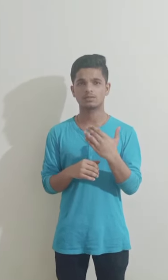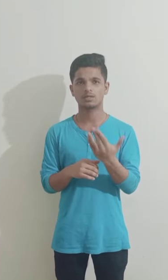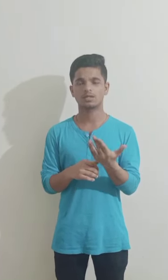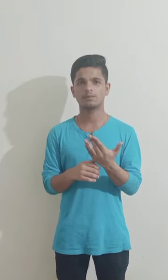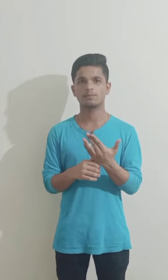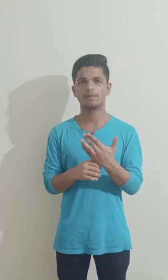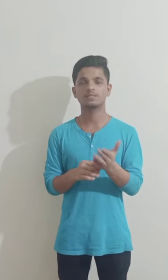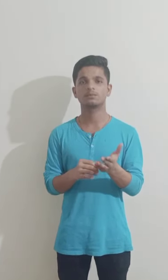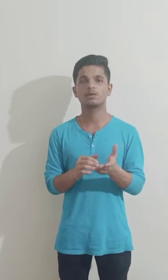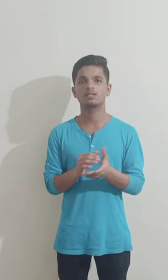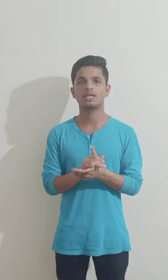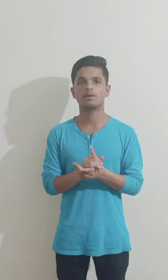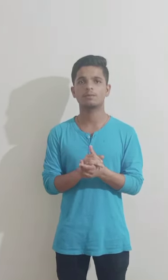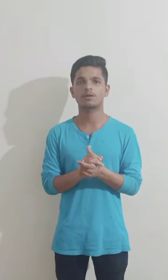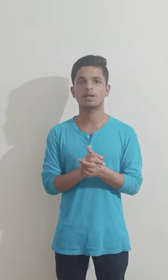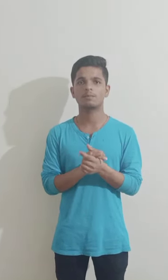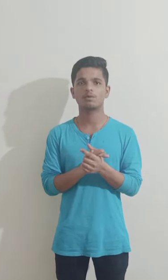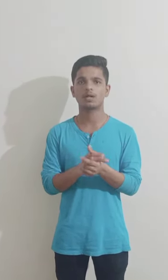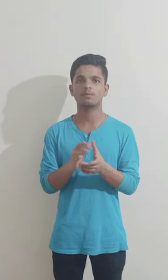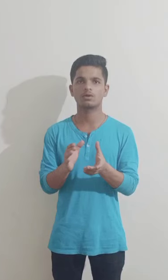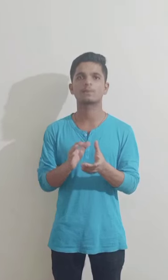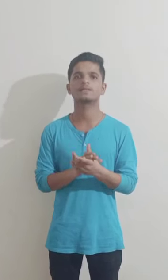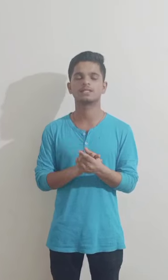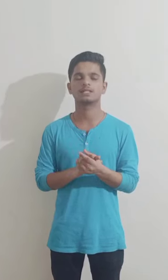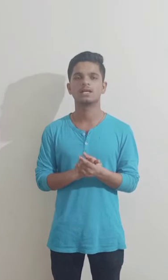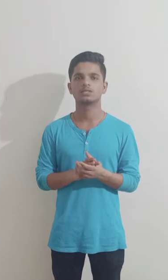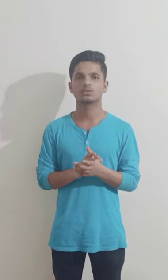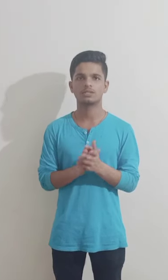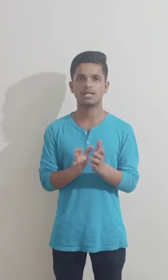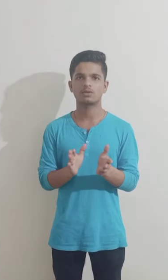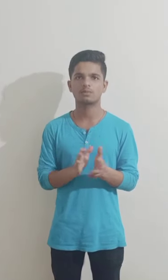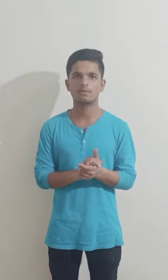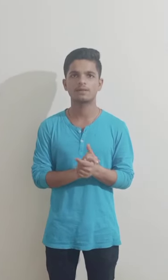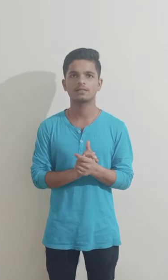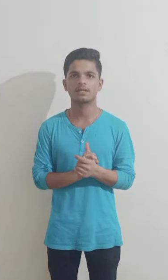make more java program more and more efficient. So that's all from me. Thank you. you.